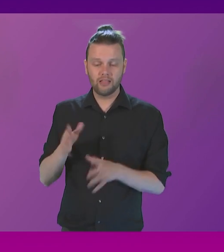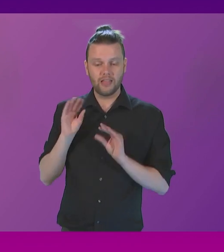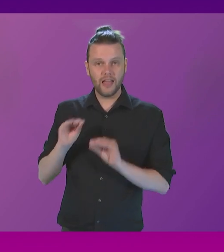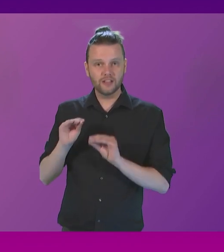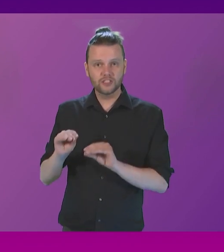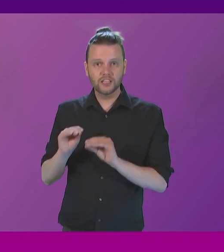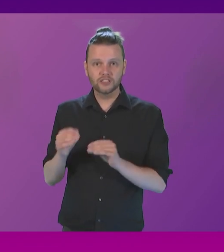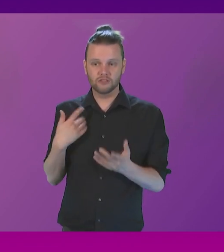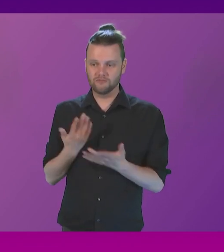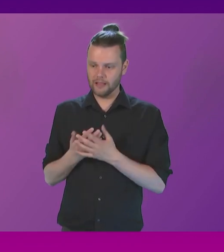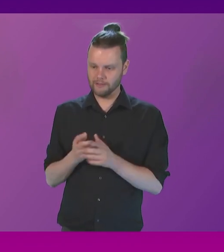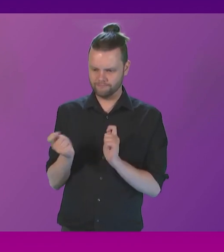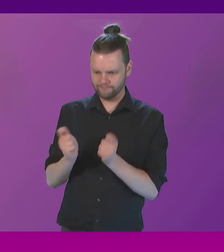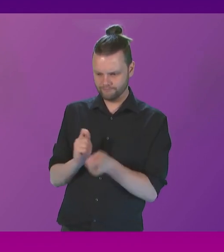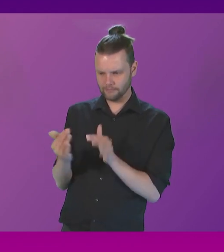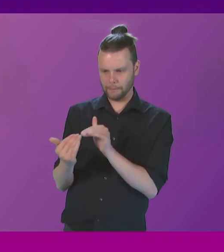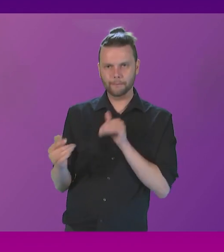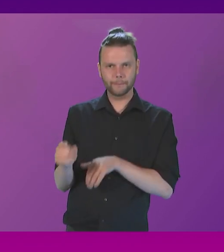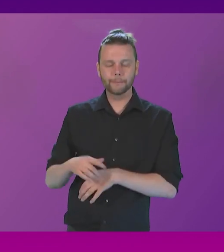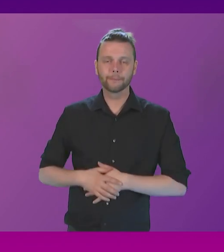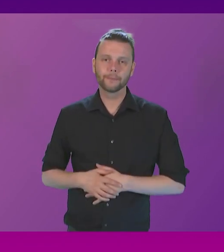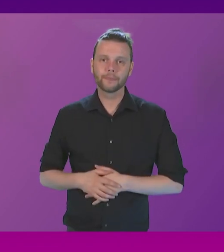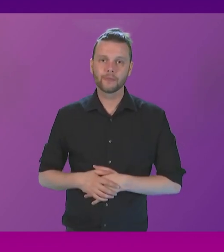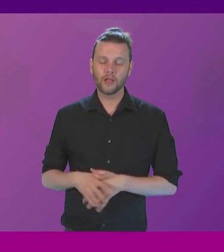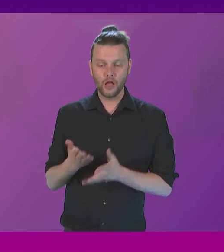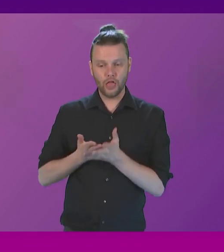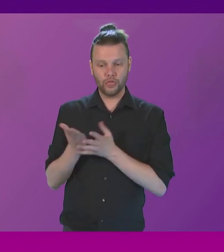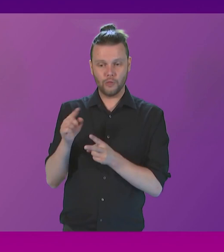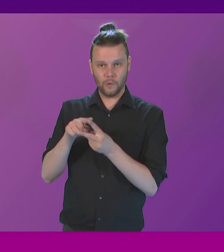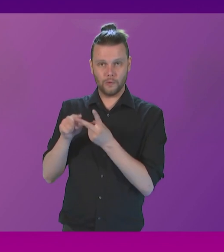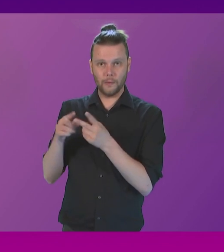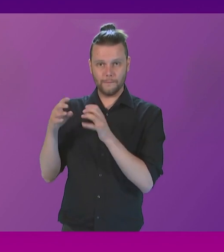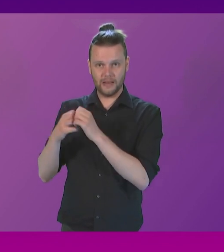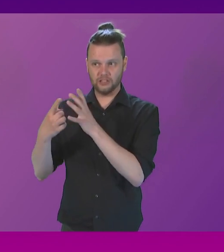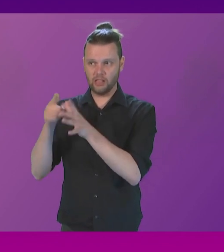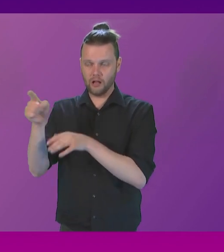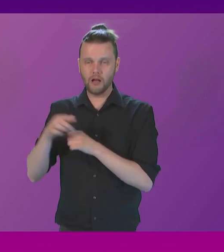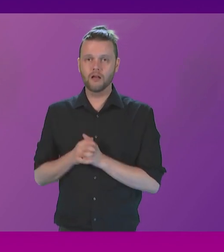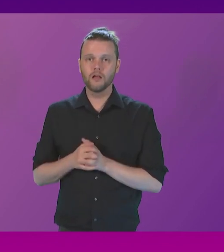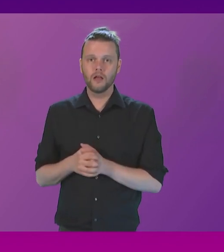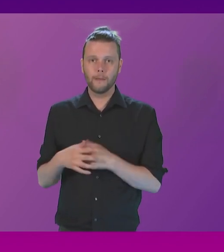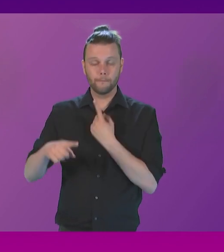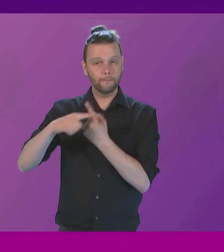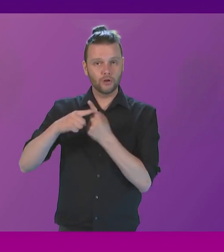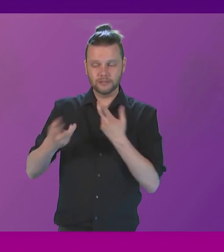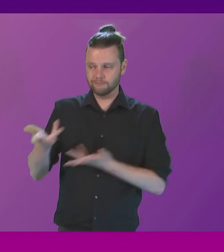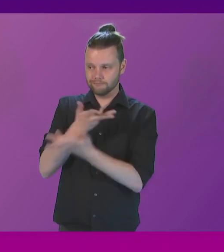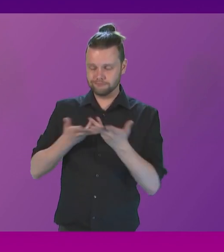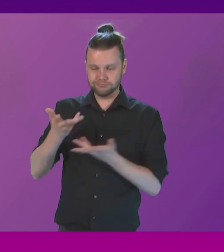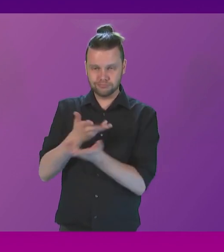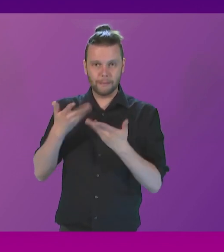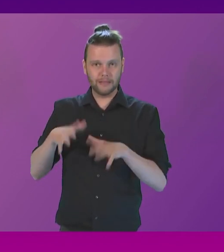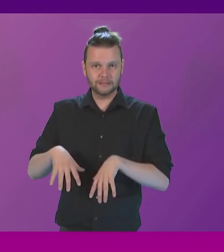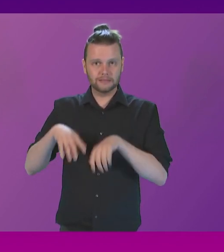is simply reformatted. Through my constituents, positive discussions have already been taken